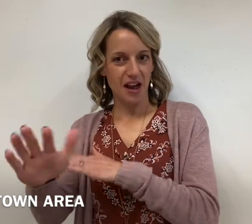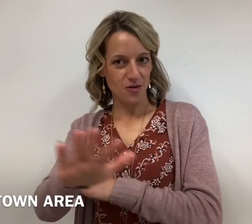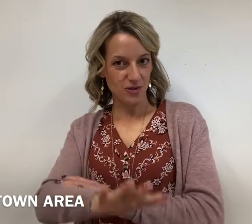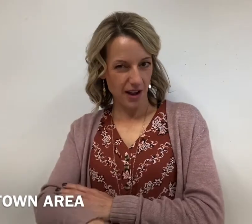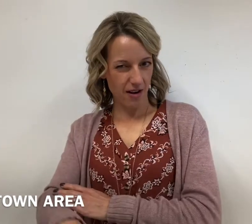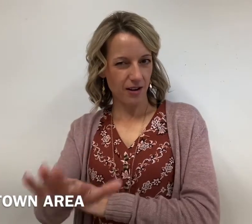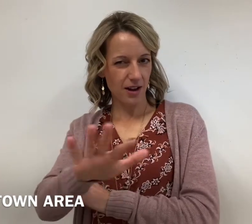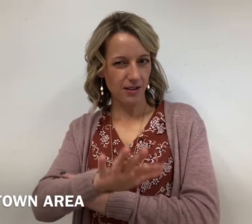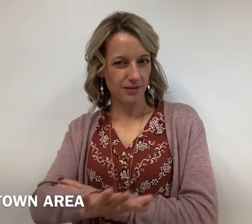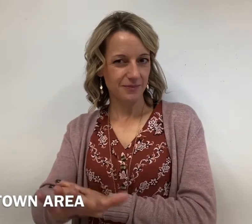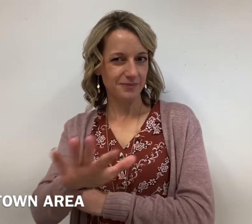area.